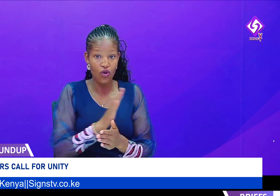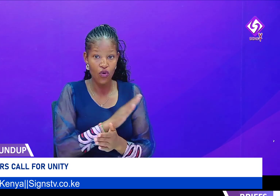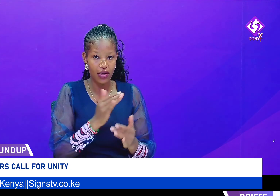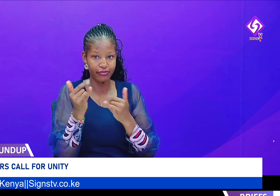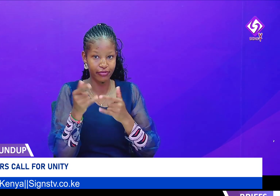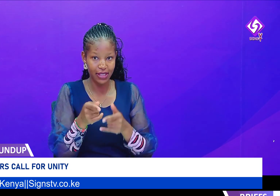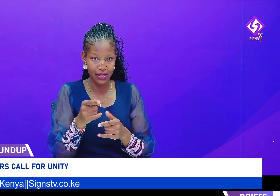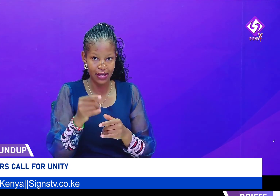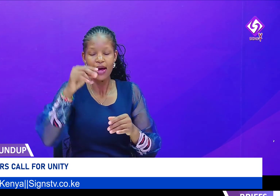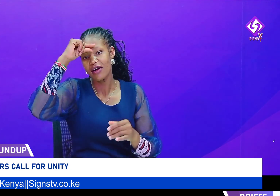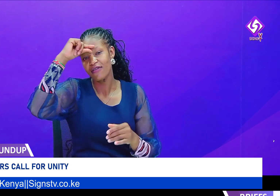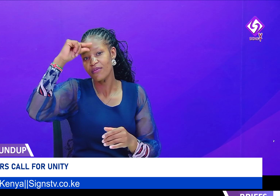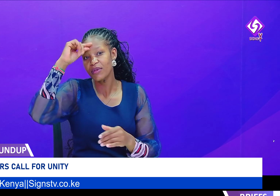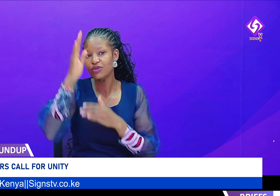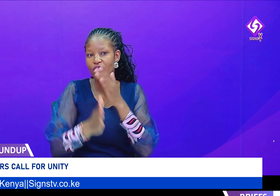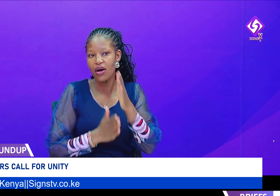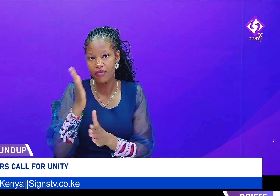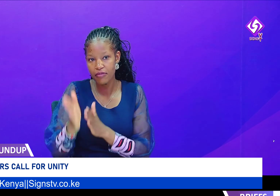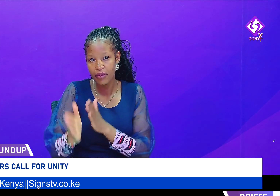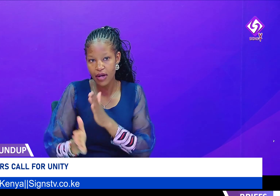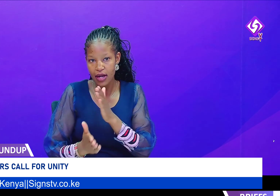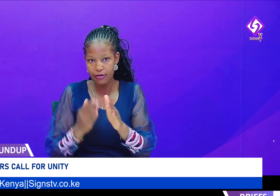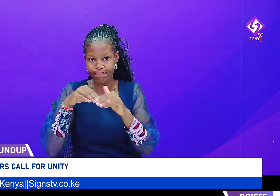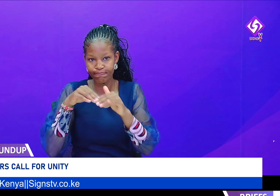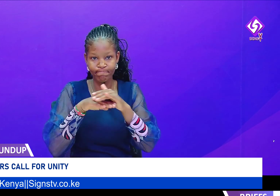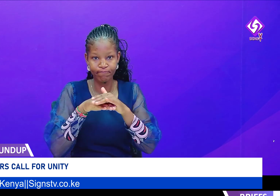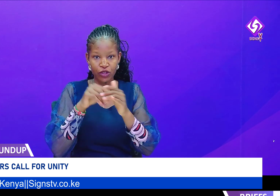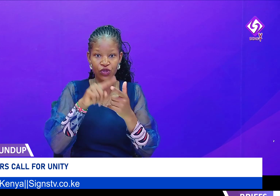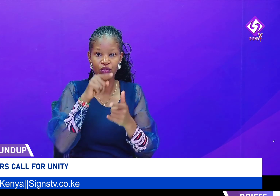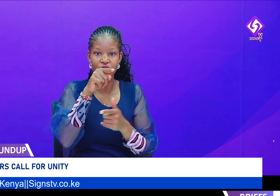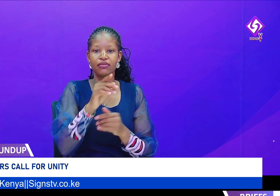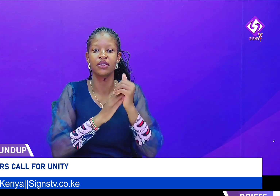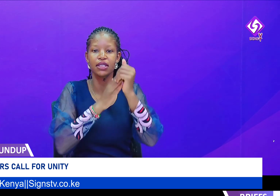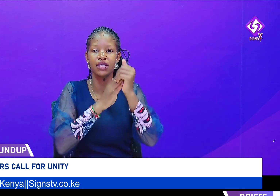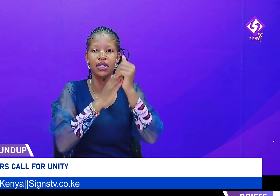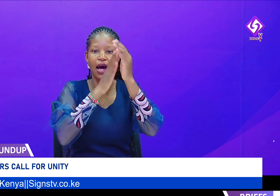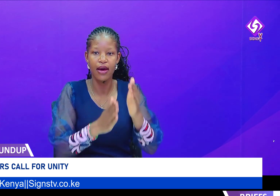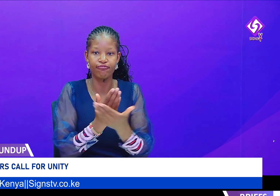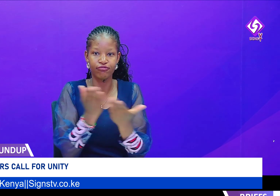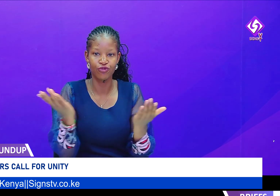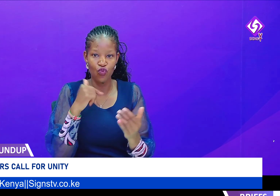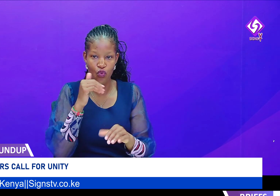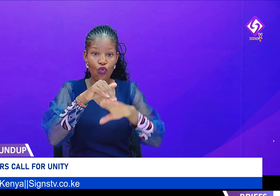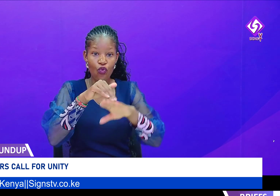to support the Kenya Kwanza government through the broad-based inclusive government plan.